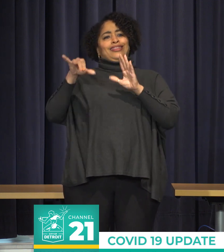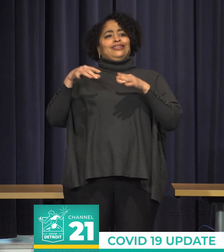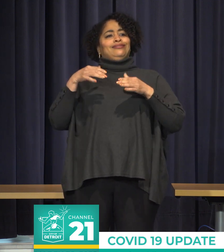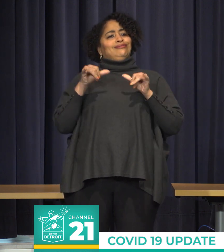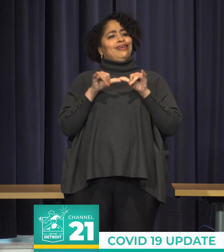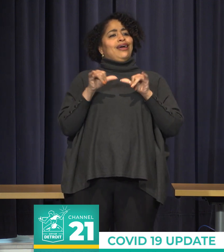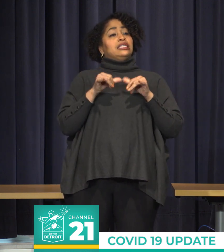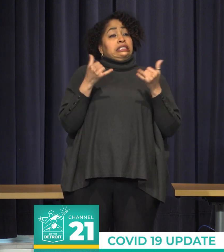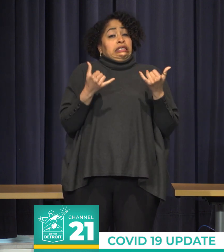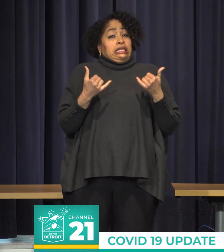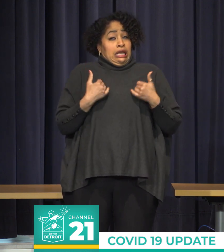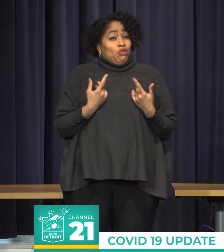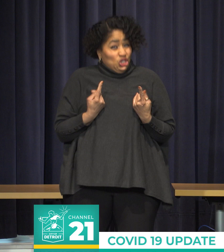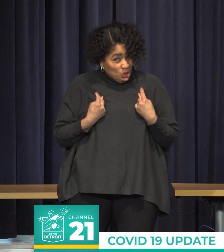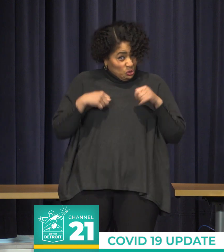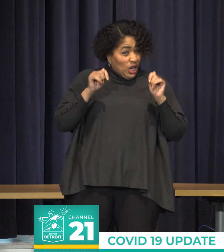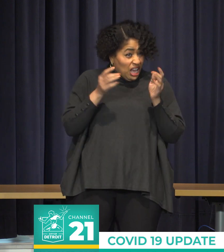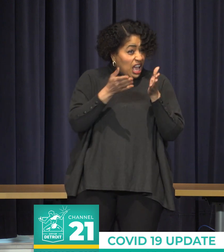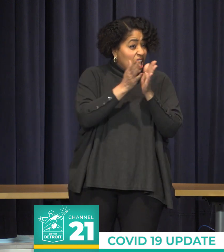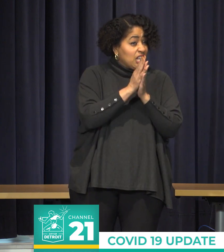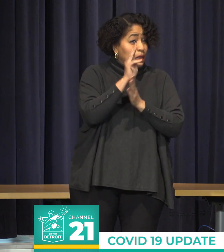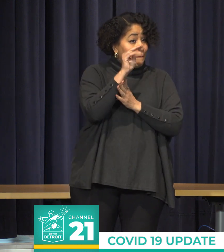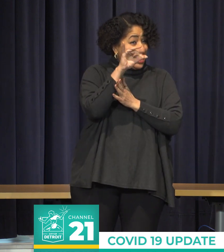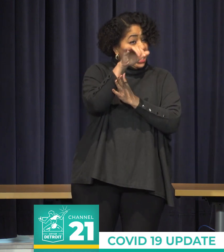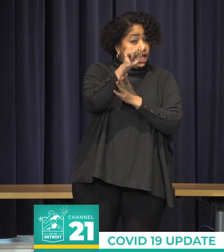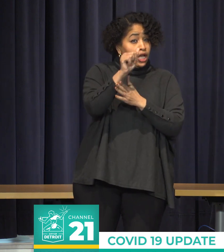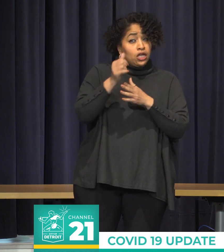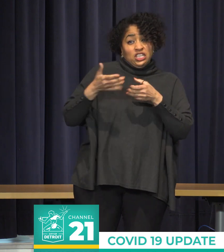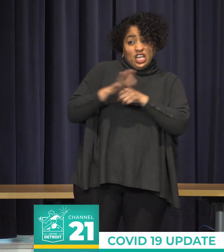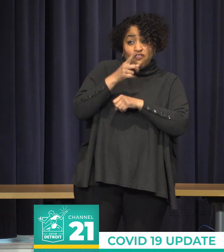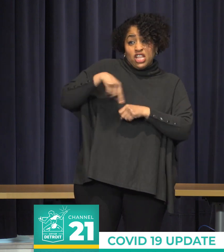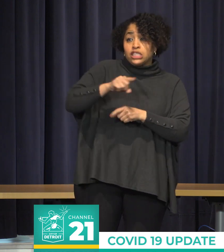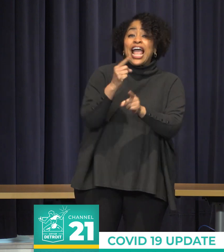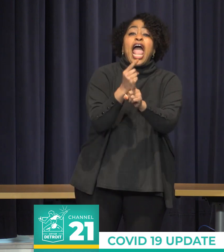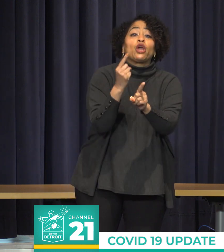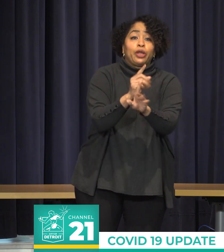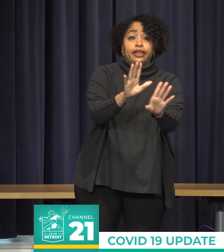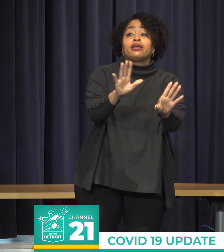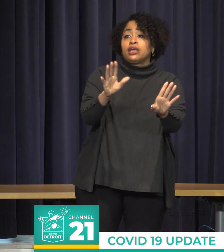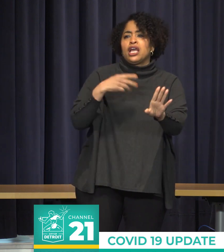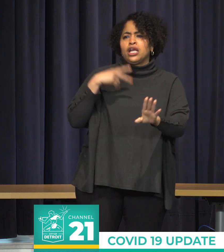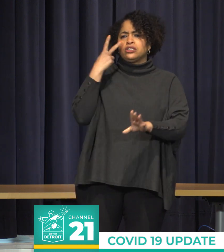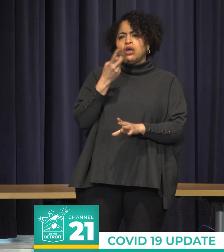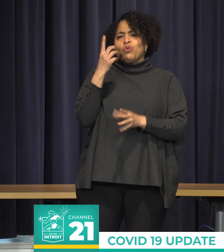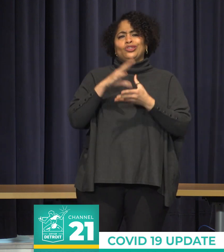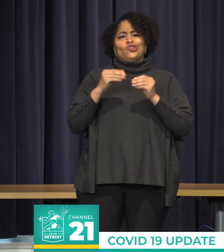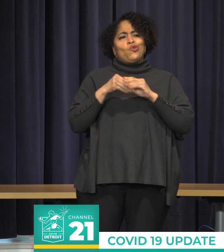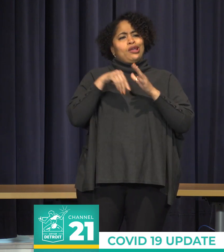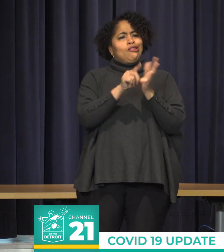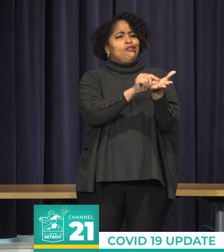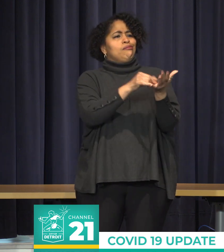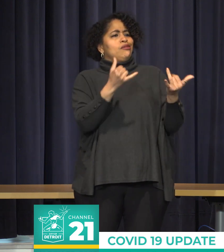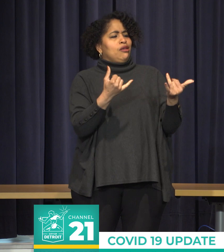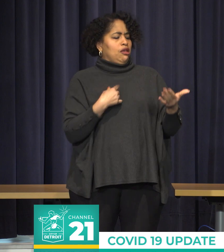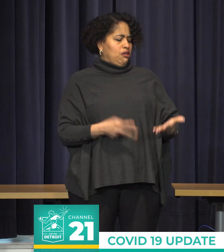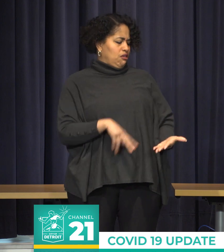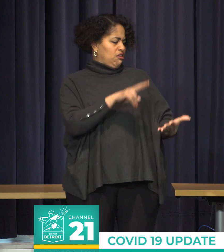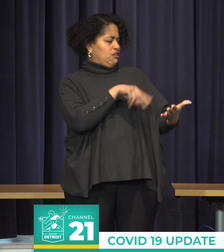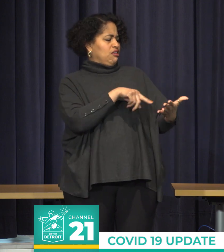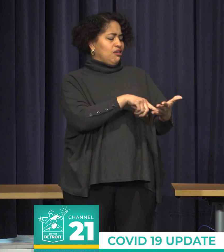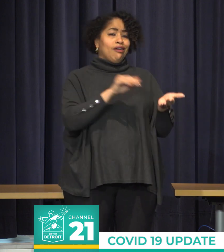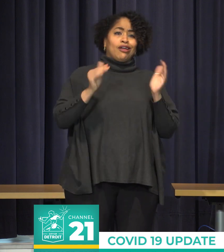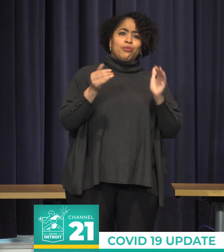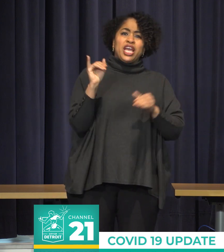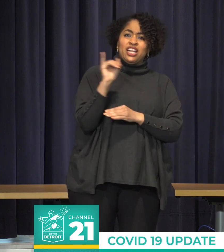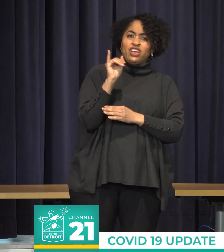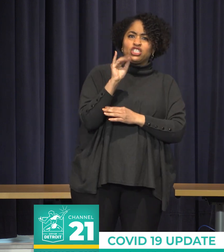going to try to ask the media to cover this accurately. I saw a story in one of the papers today that compared the infection